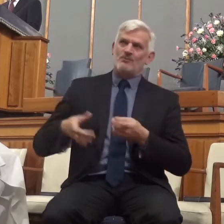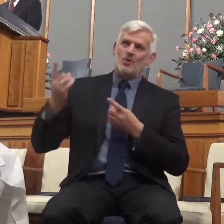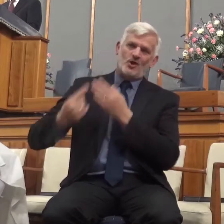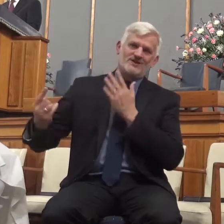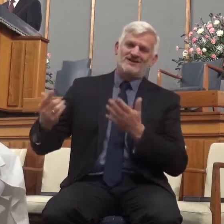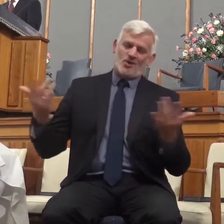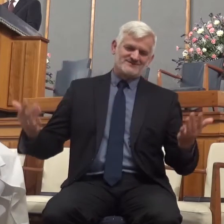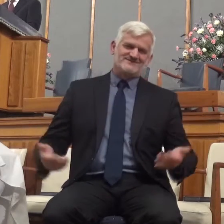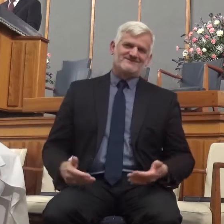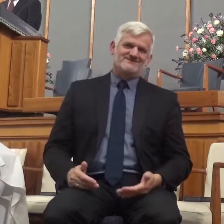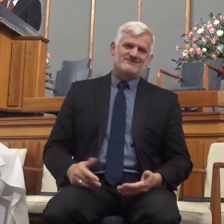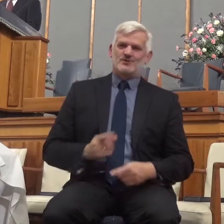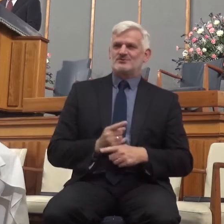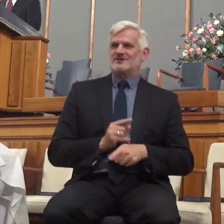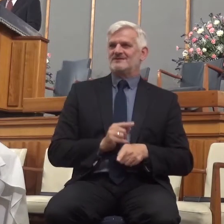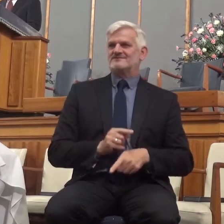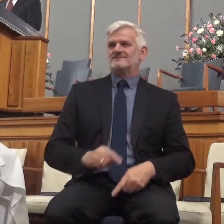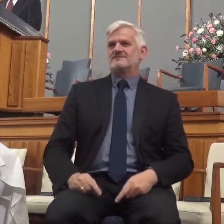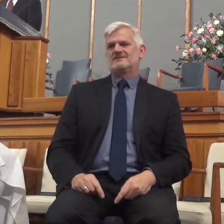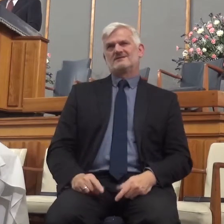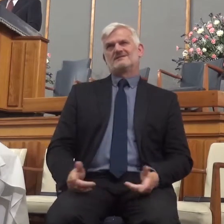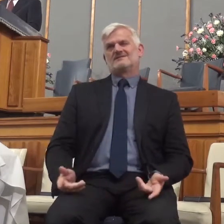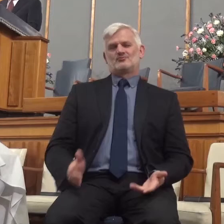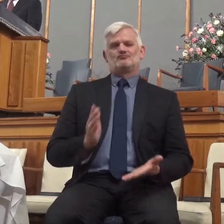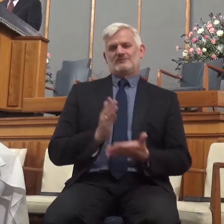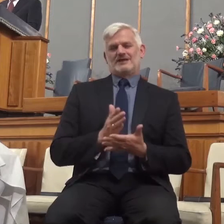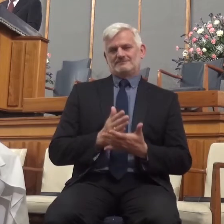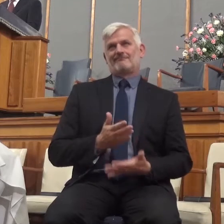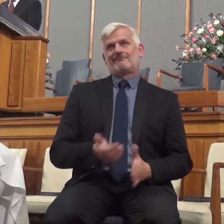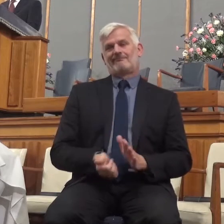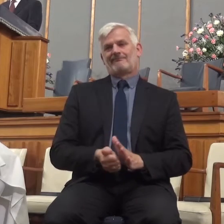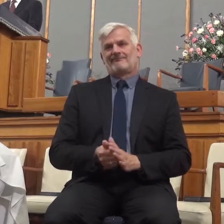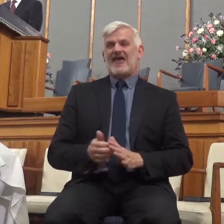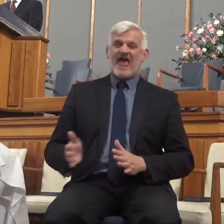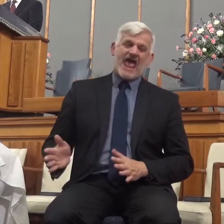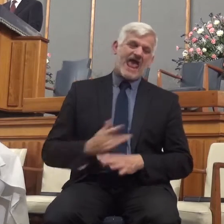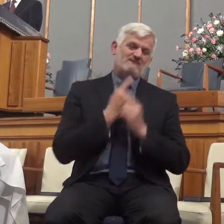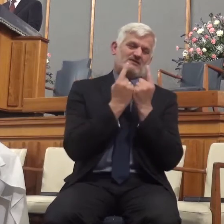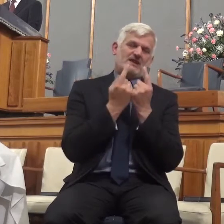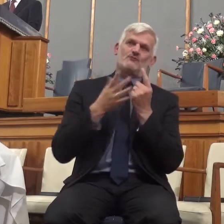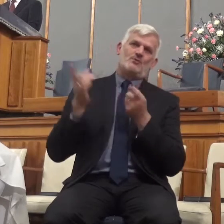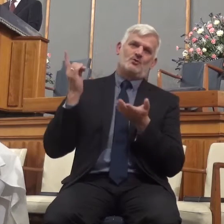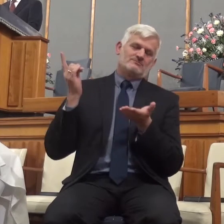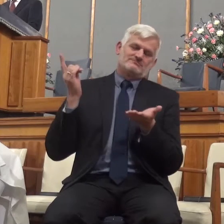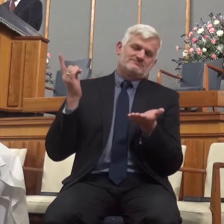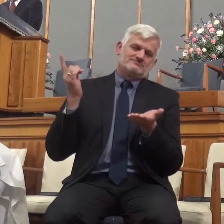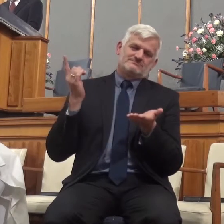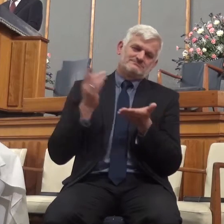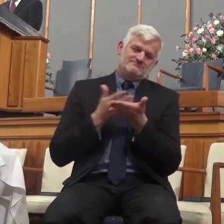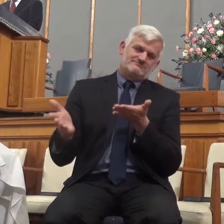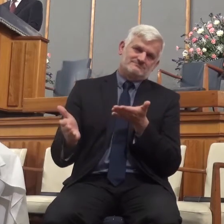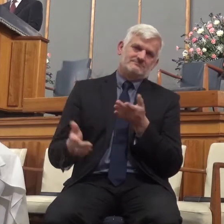from God. Well, of course, all things come from God. But there are things that come obviously